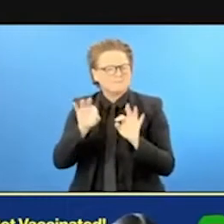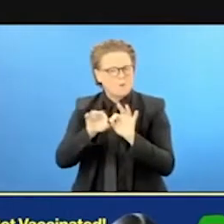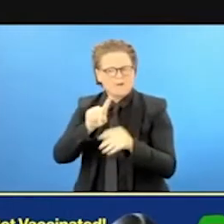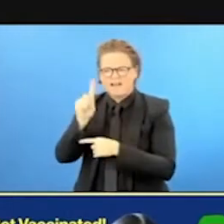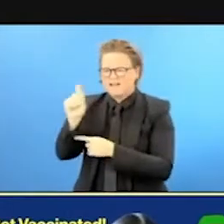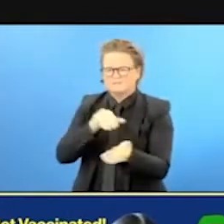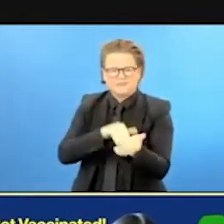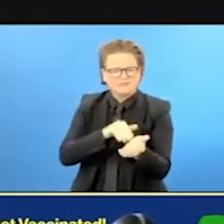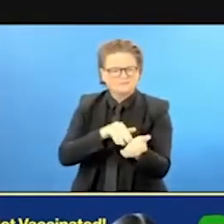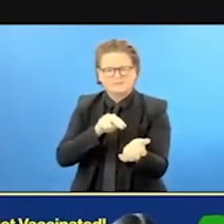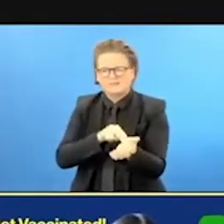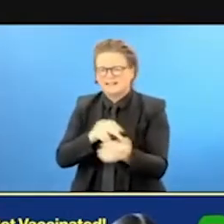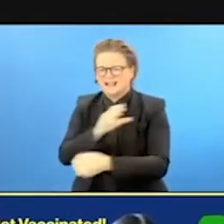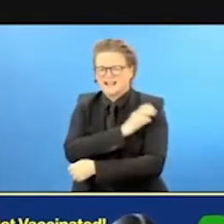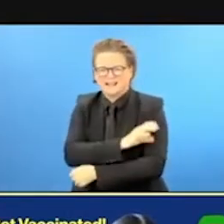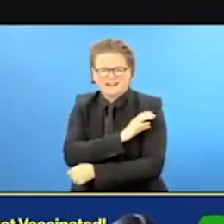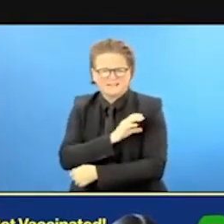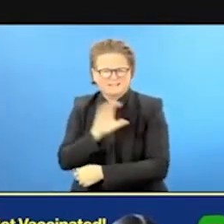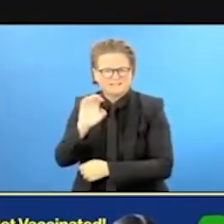in verifying eligibility.